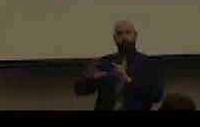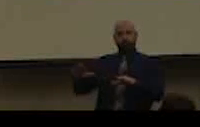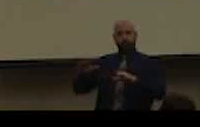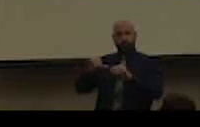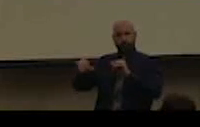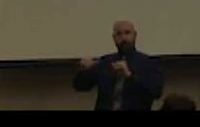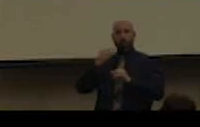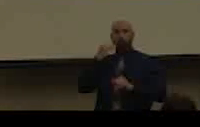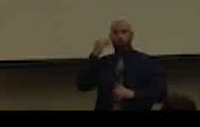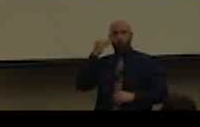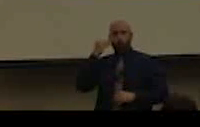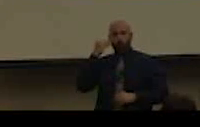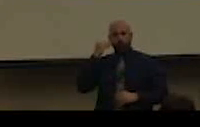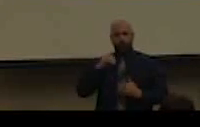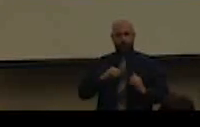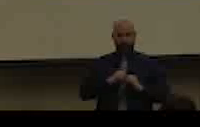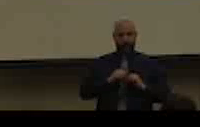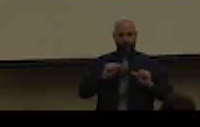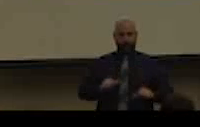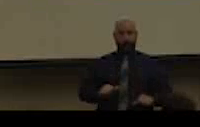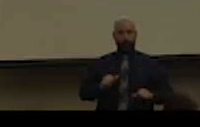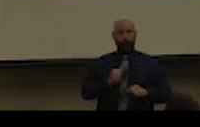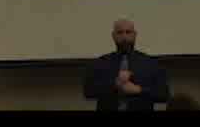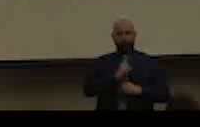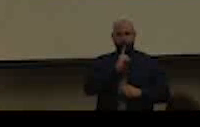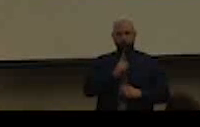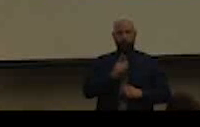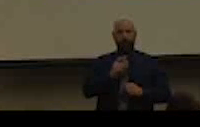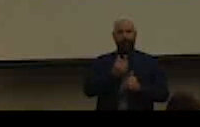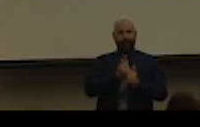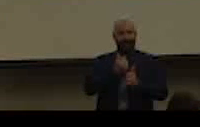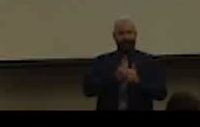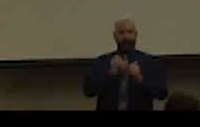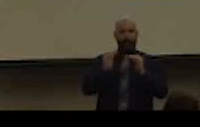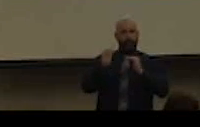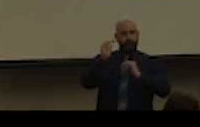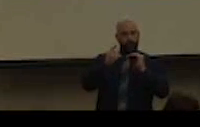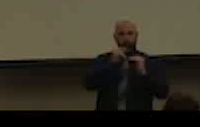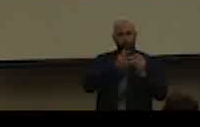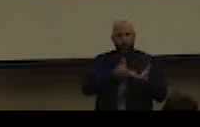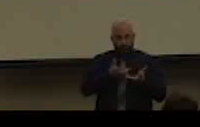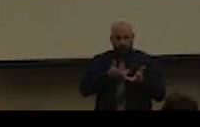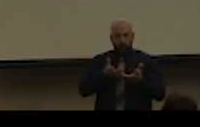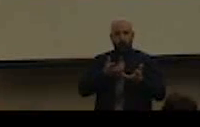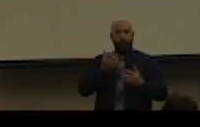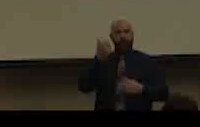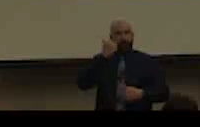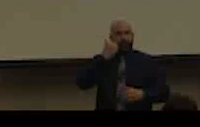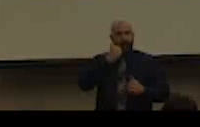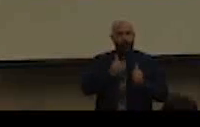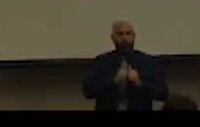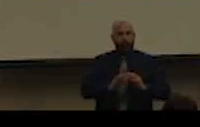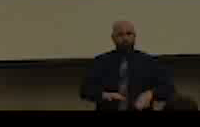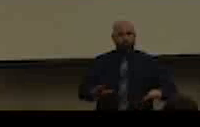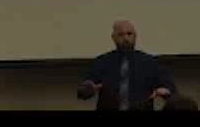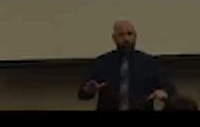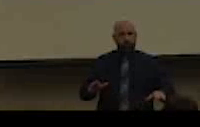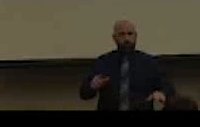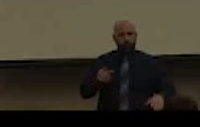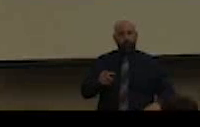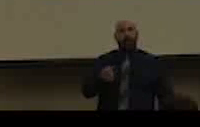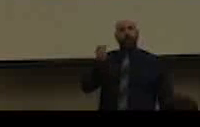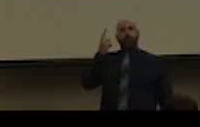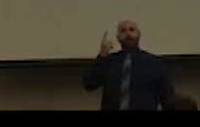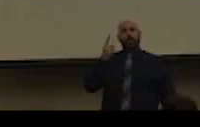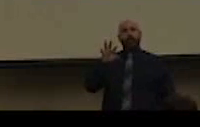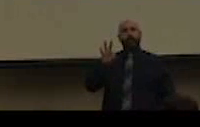to make sure that every adult that's interacting regularly with small children understands that 90% of brain development is